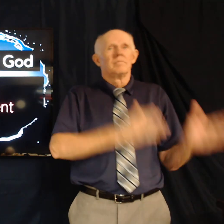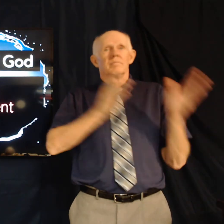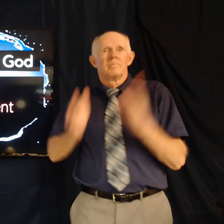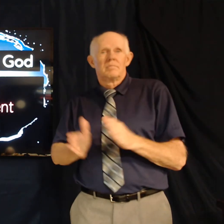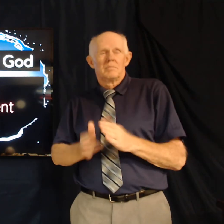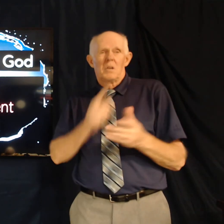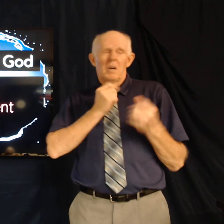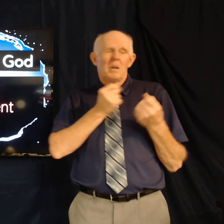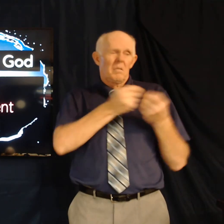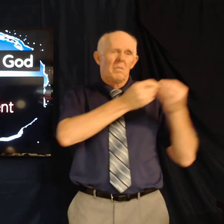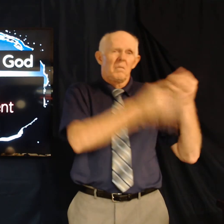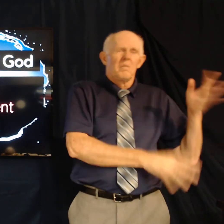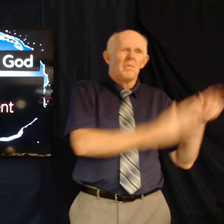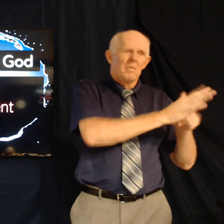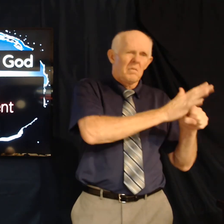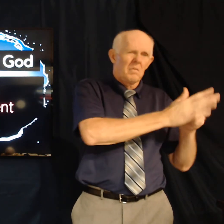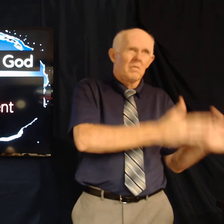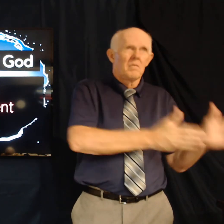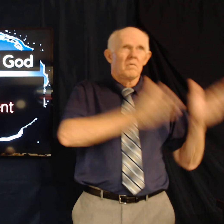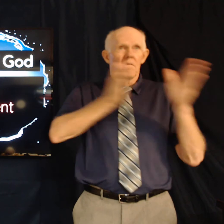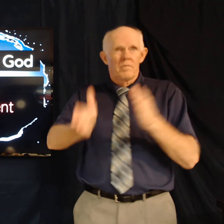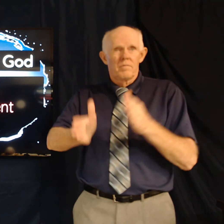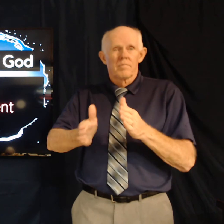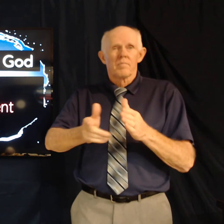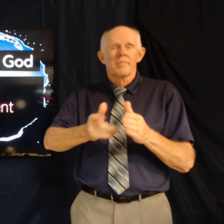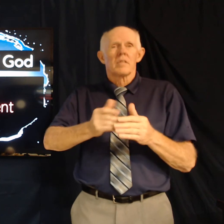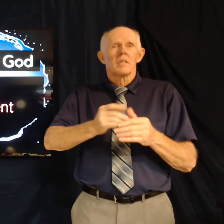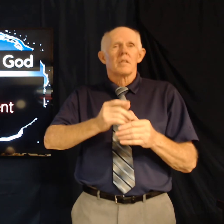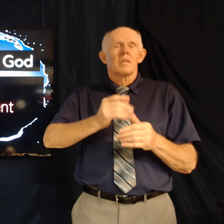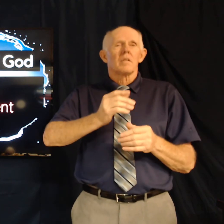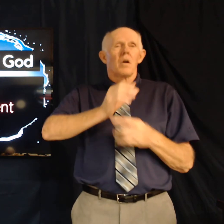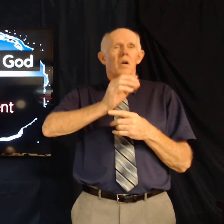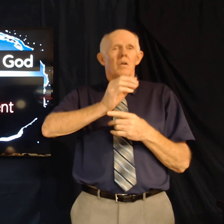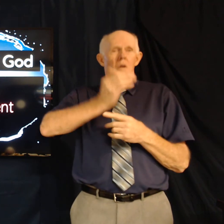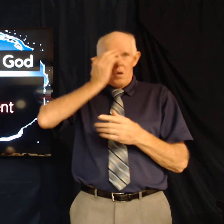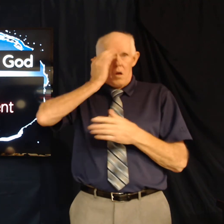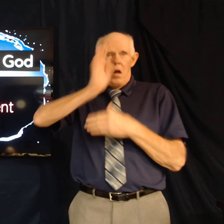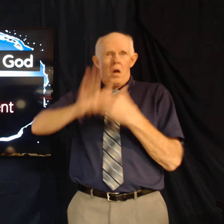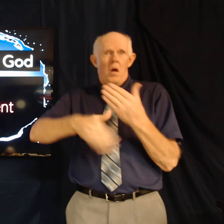I